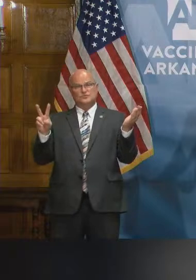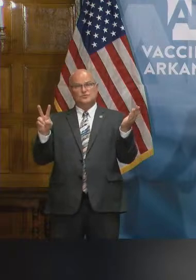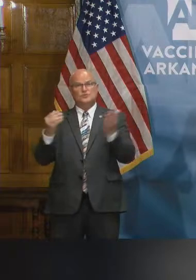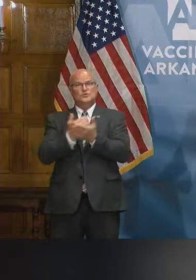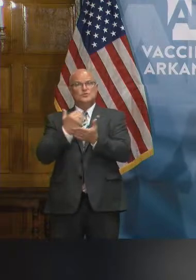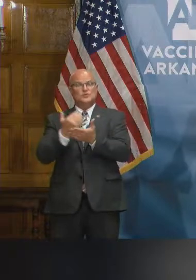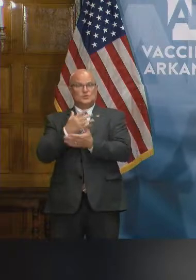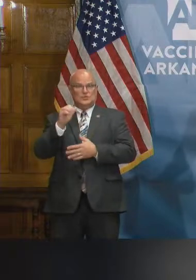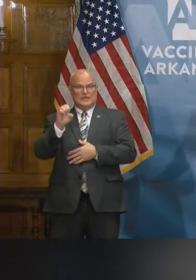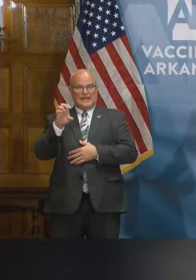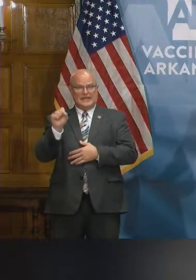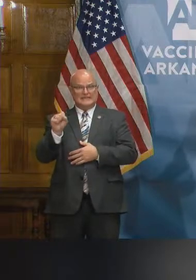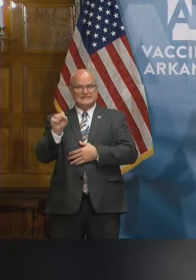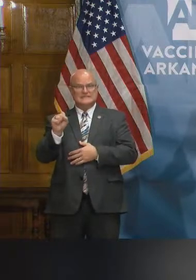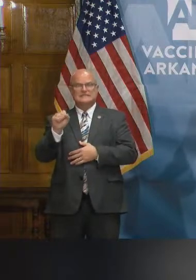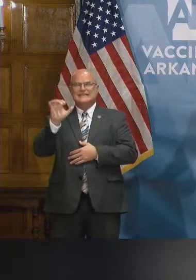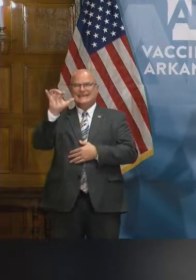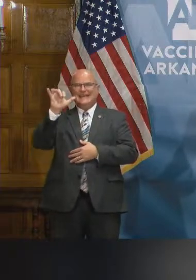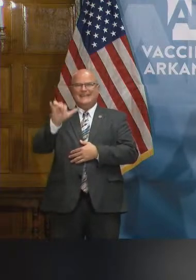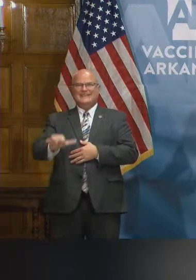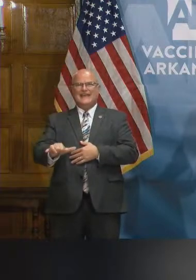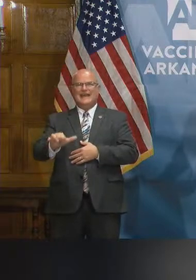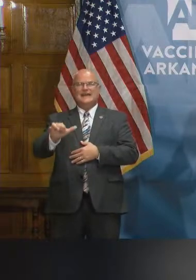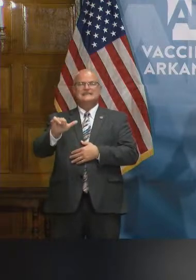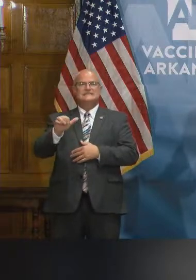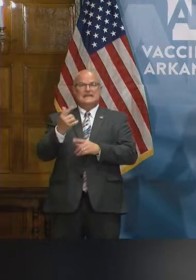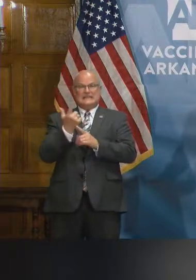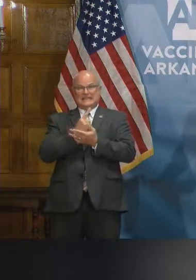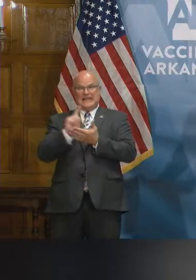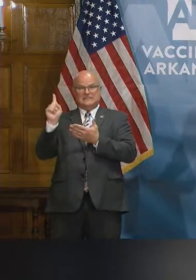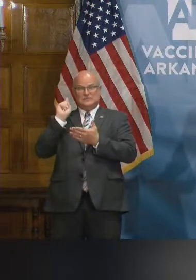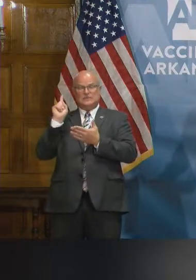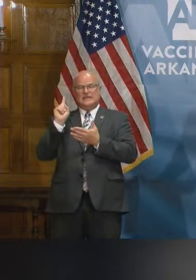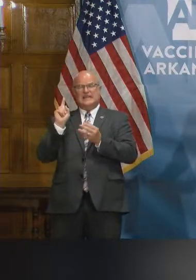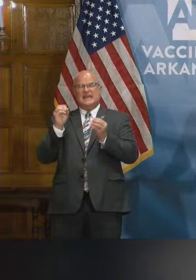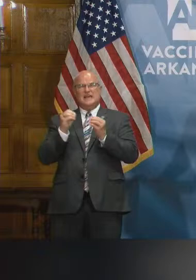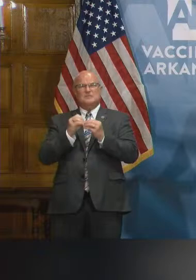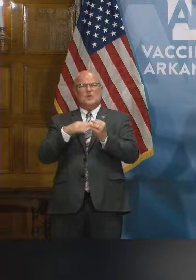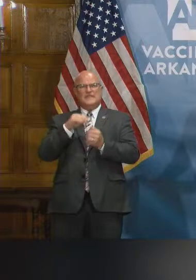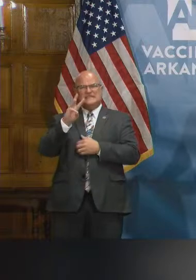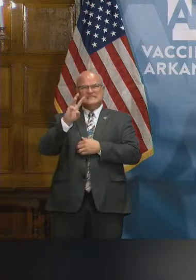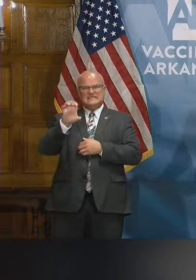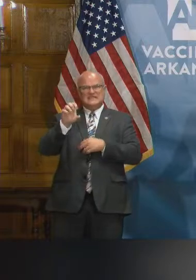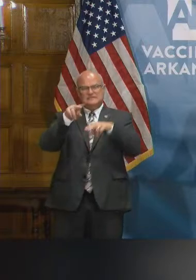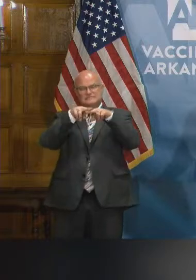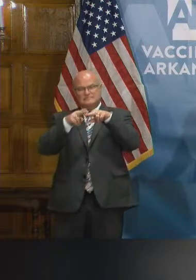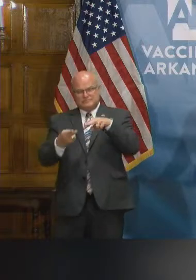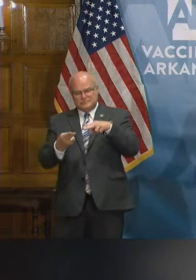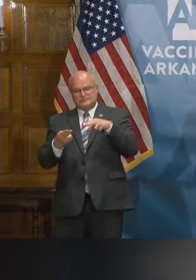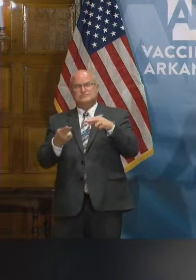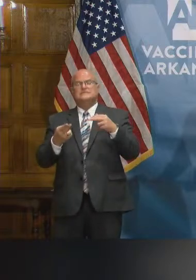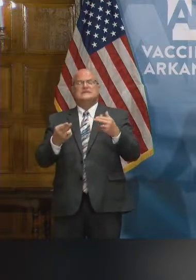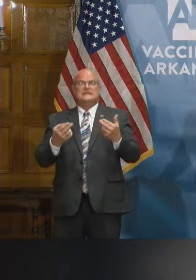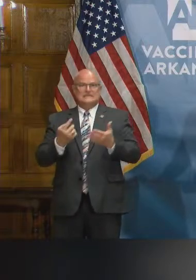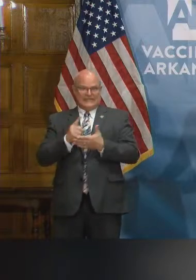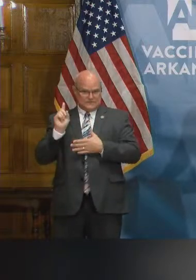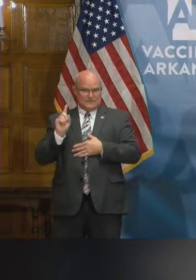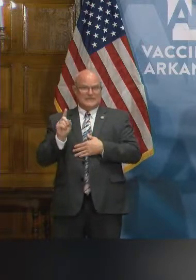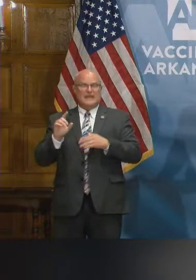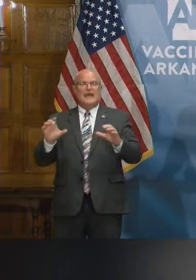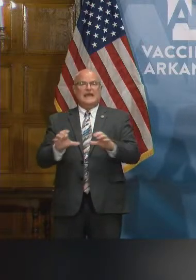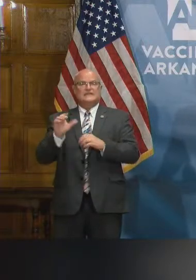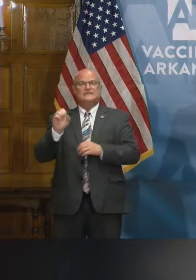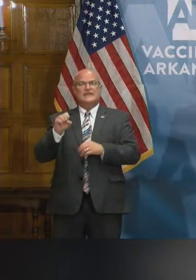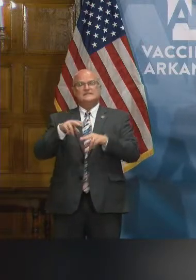502 new cases. This is down from last week, which we had a little bit over 600 the same day last week.